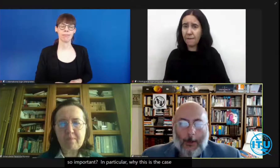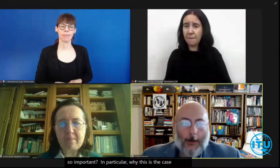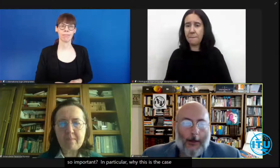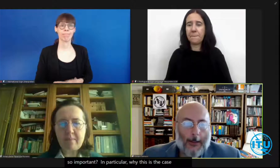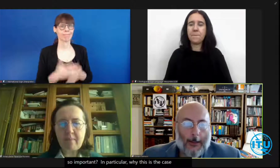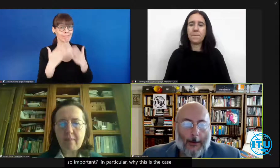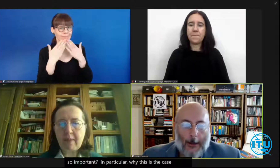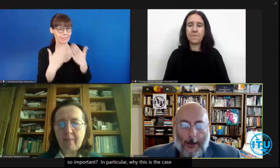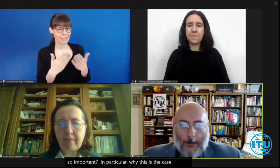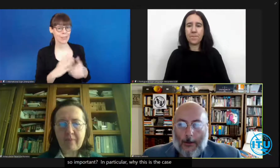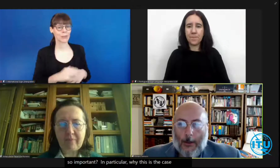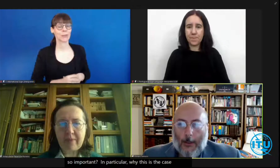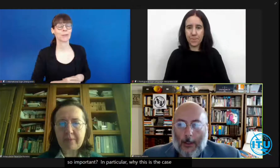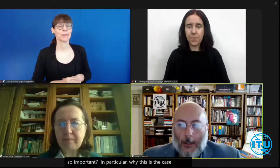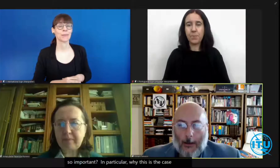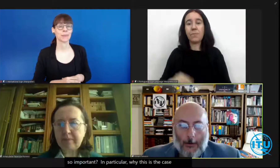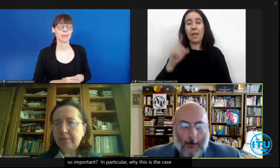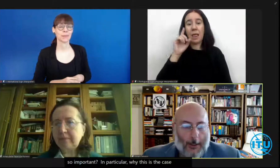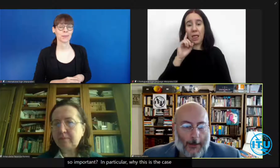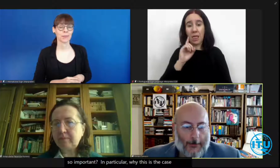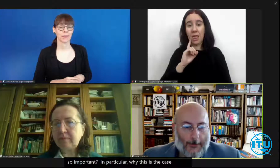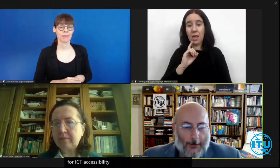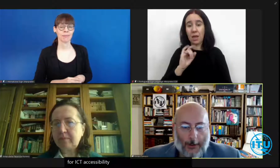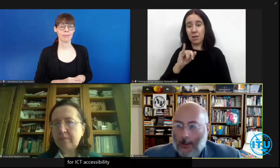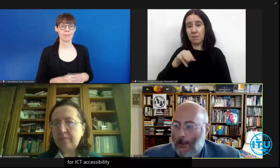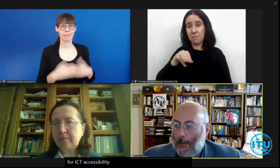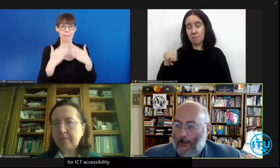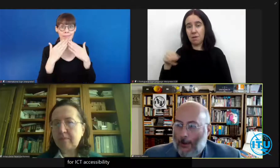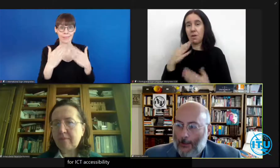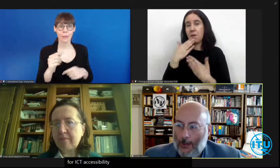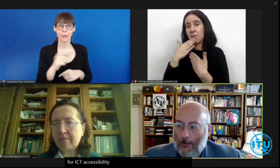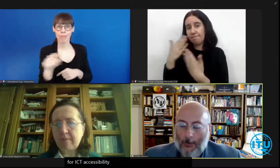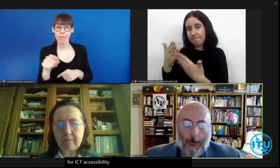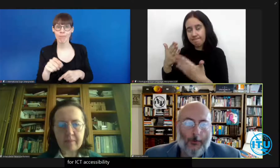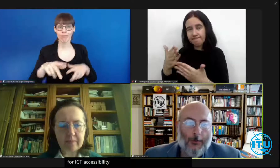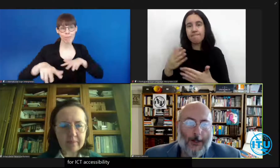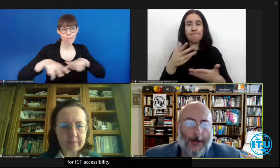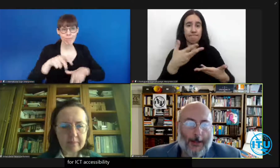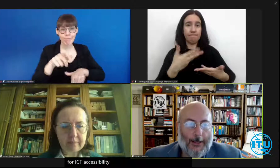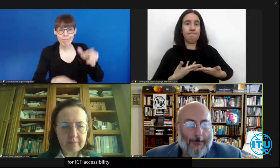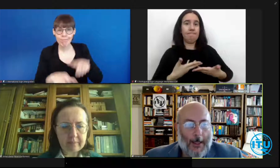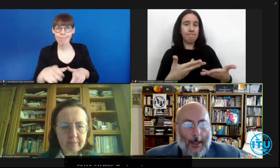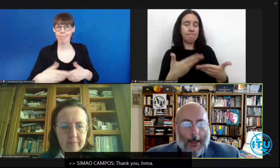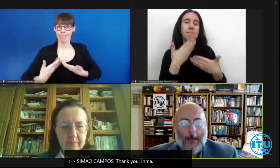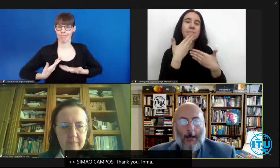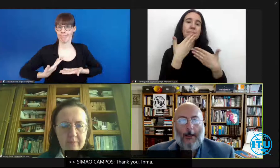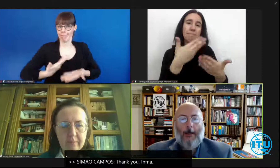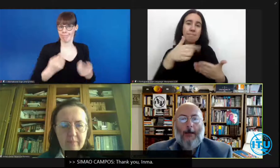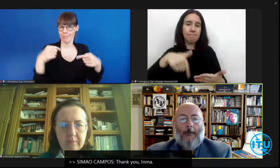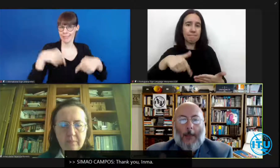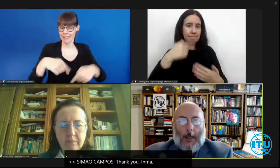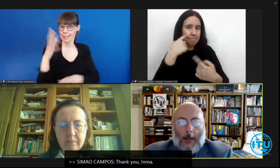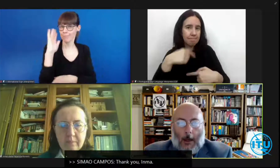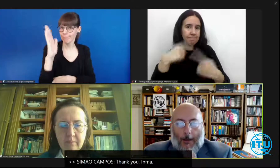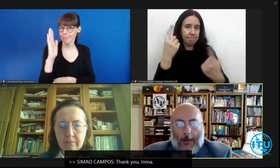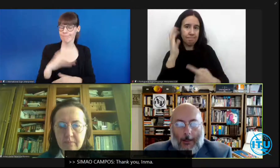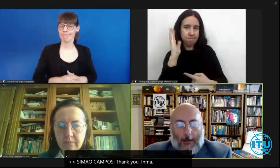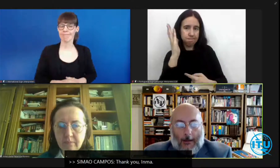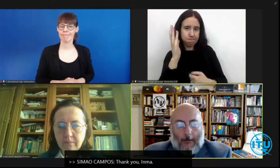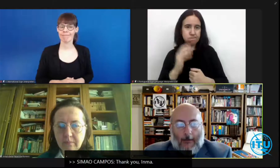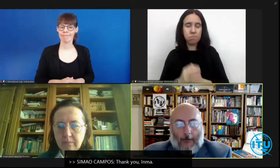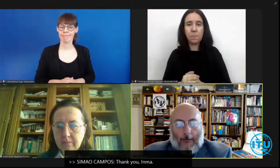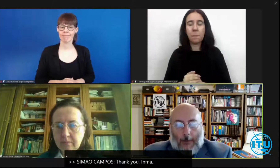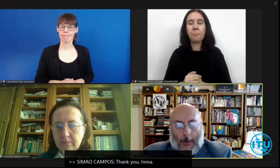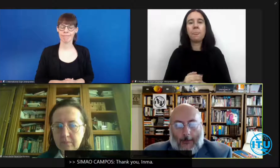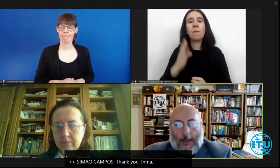Thank you, Ima. Thank you, all the organizers, for inviting me to present here. I think